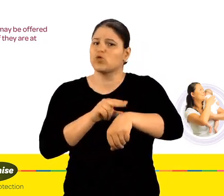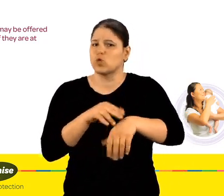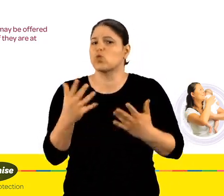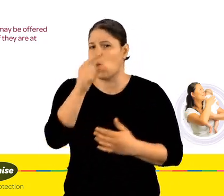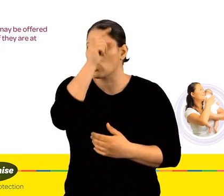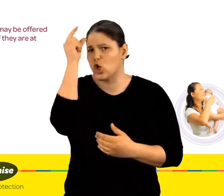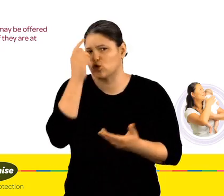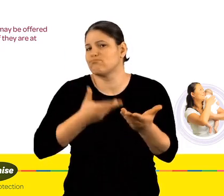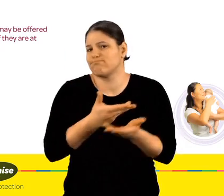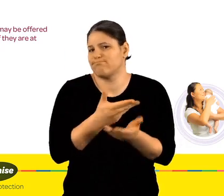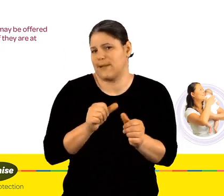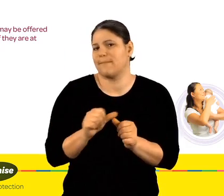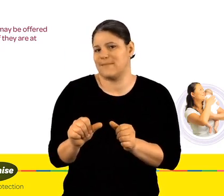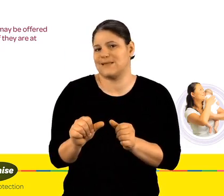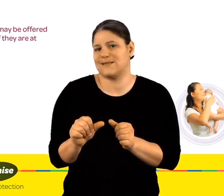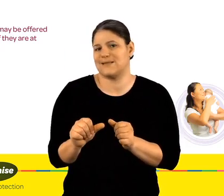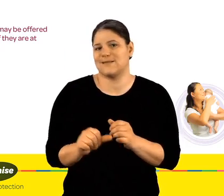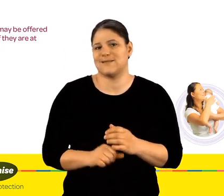or nurse will discuss these with you.